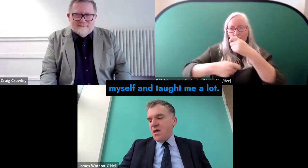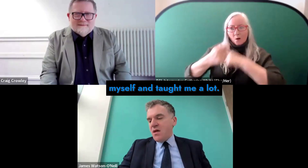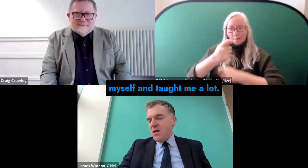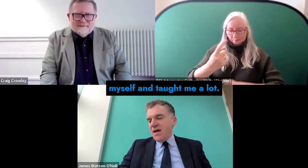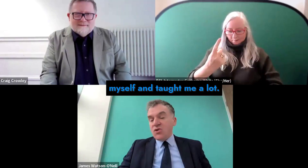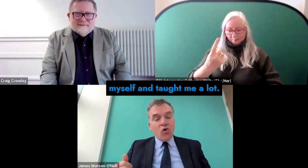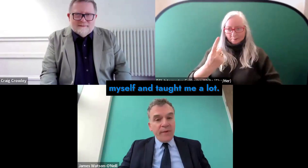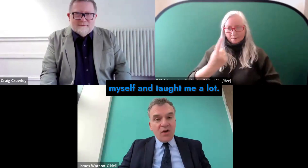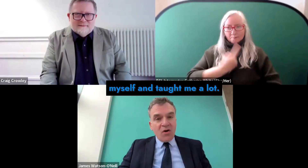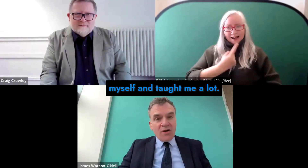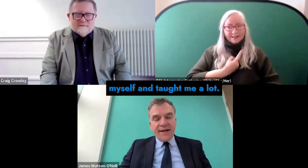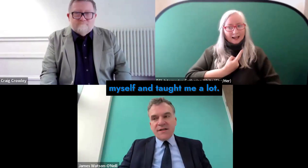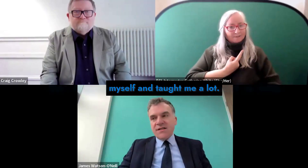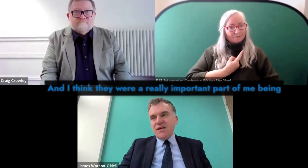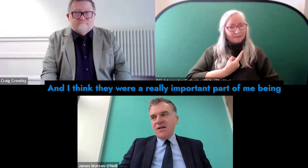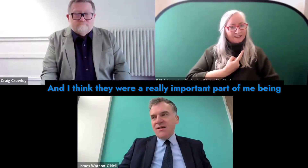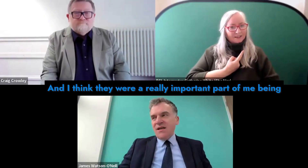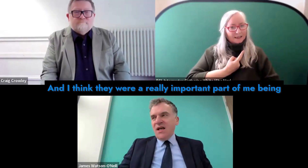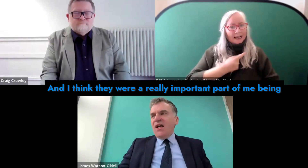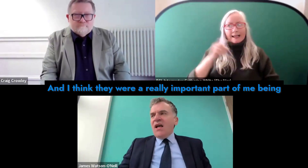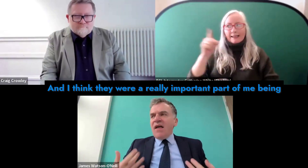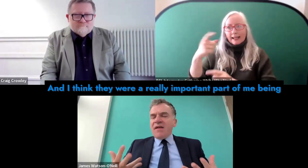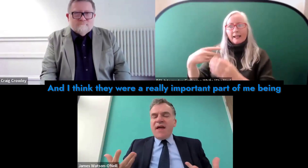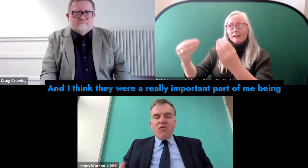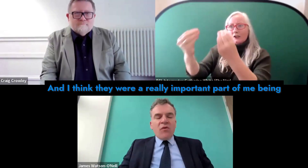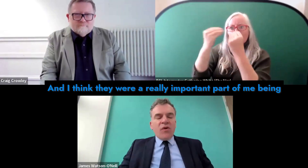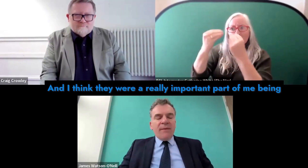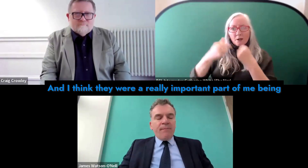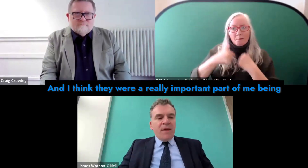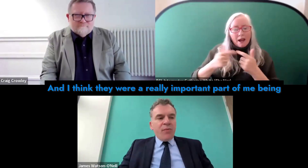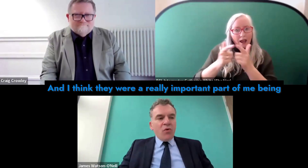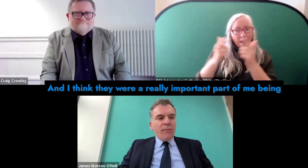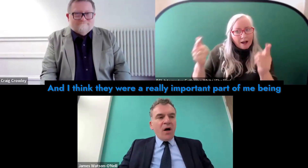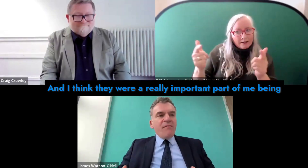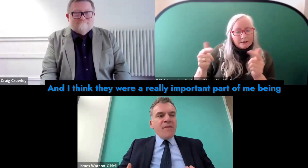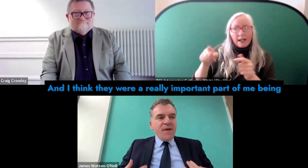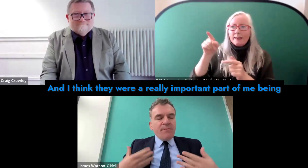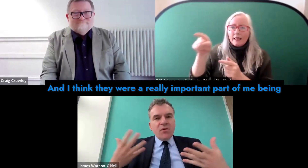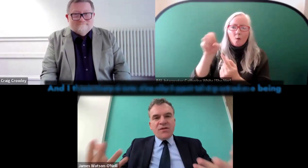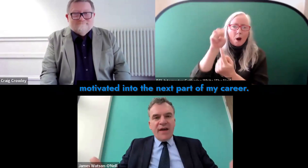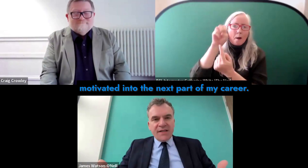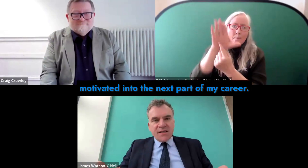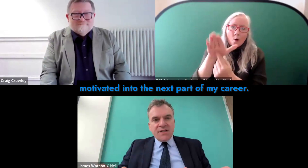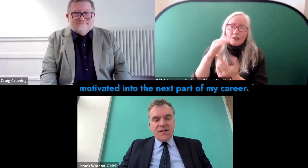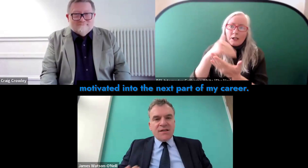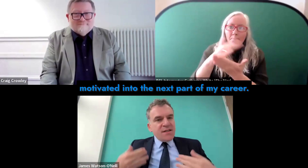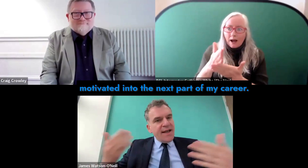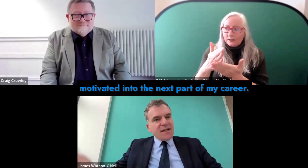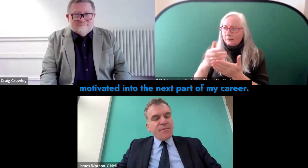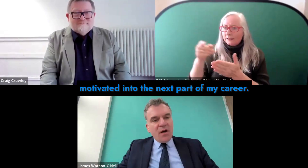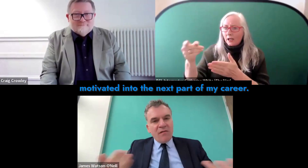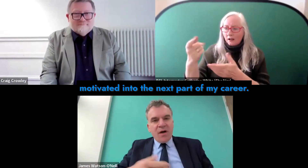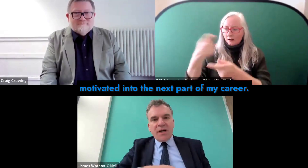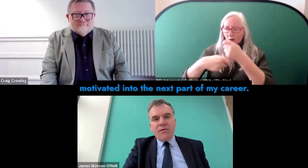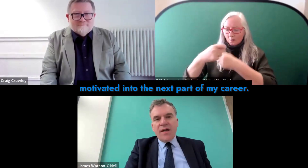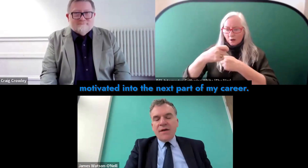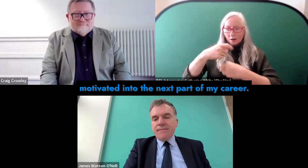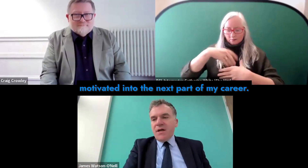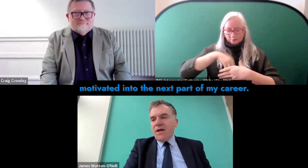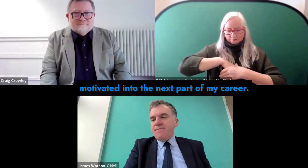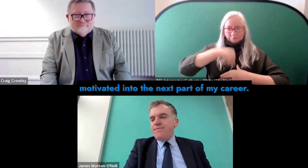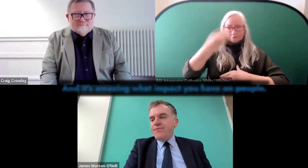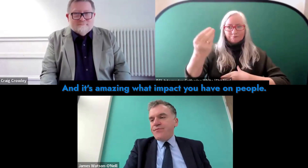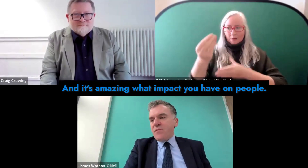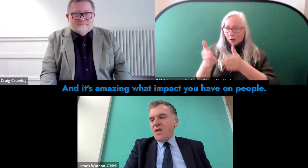myself, and taught me a lot. And I think they were a really important part of me being motivated into the next part of my